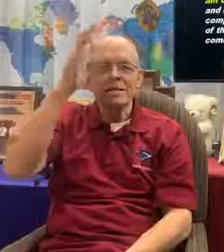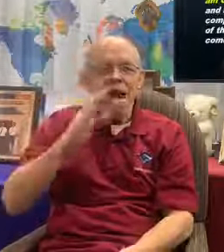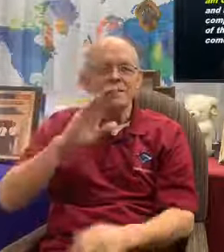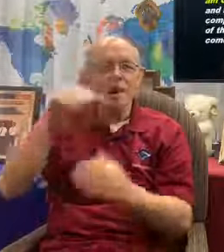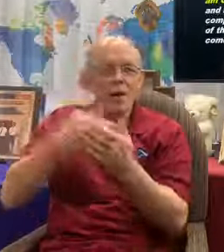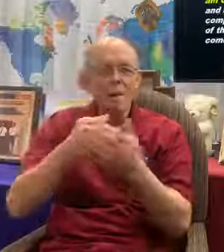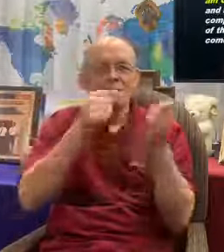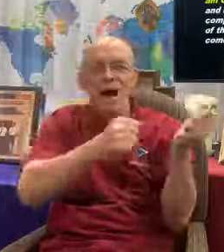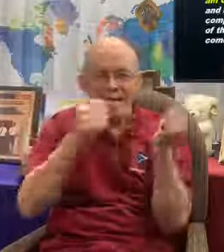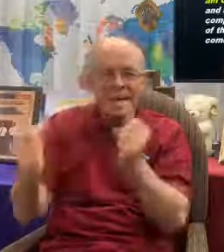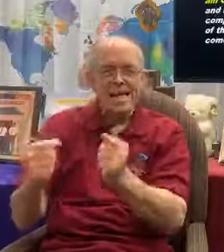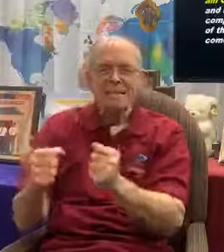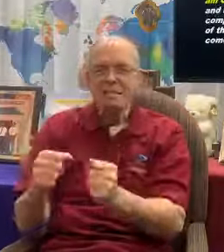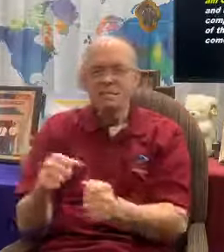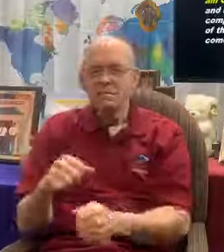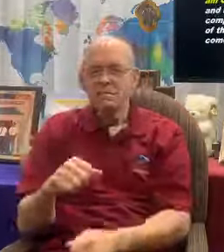God Almighty.